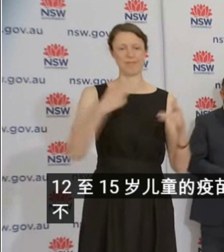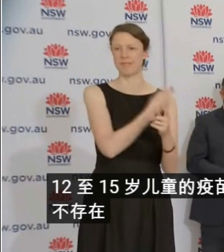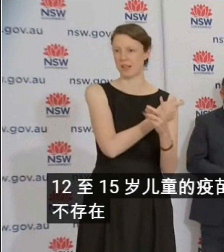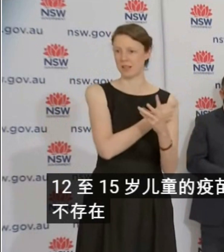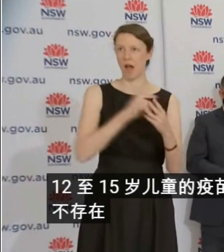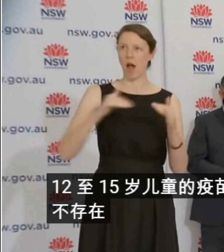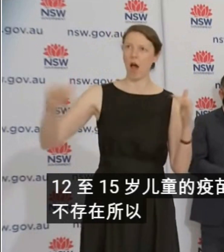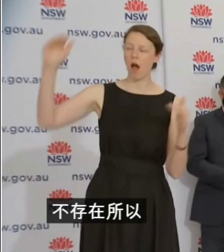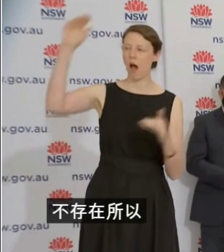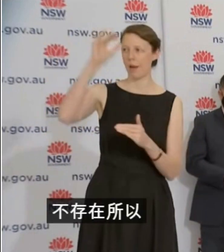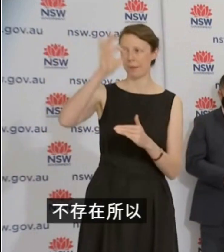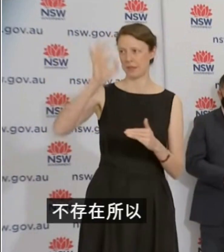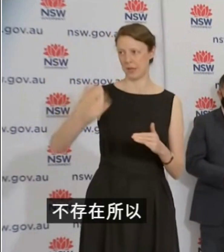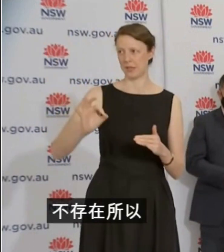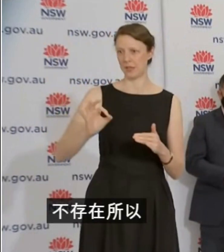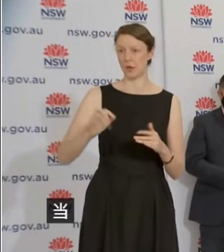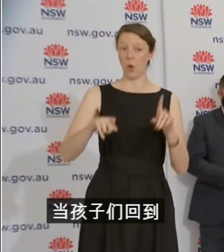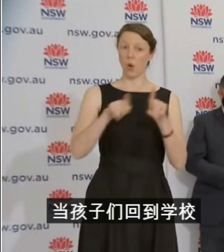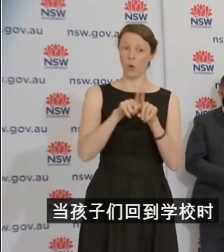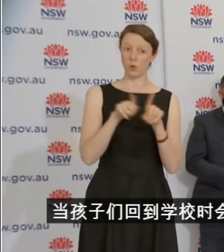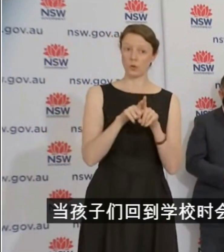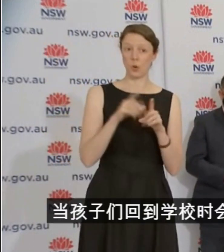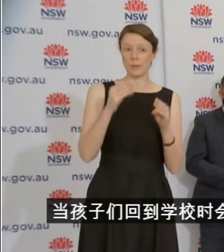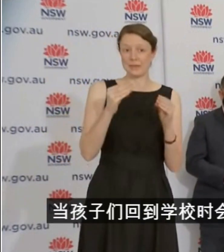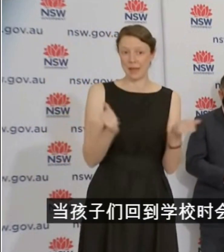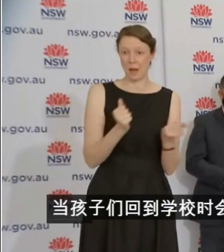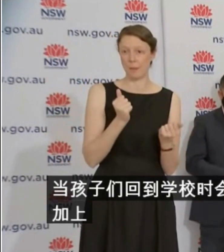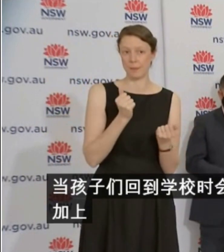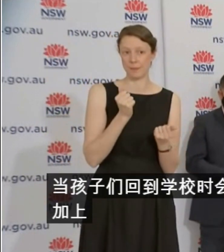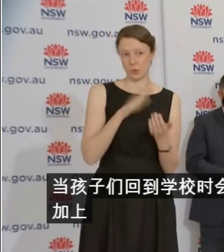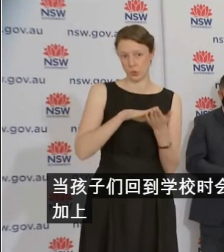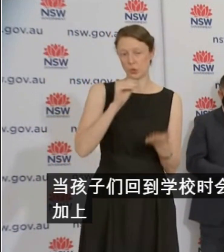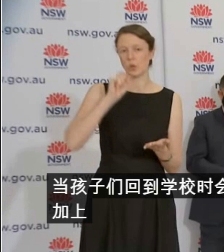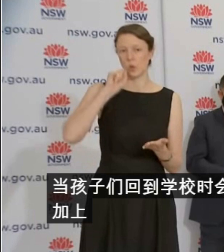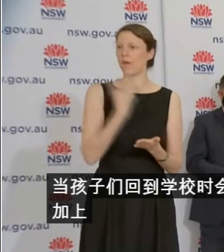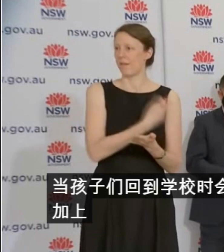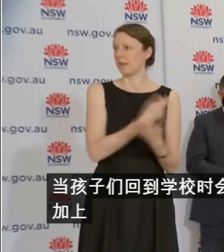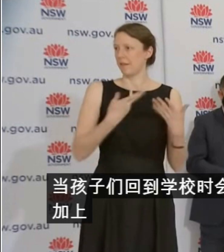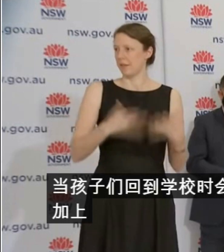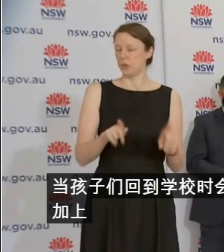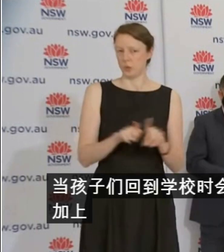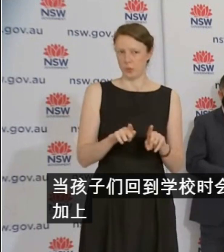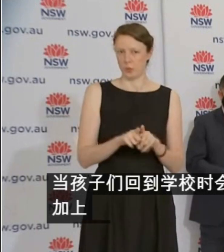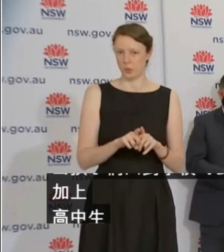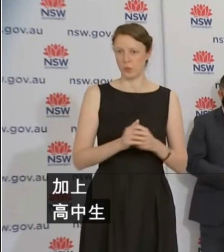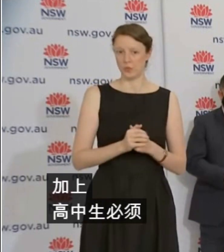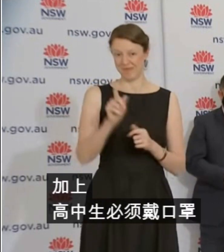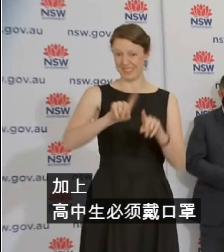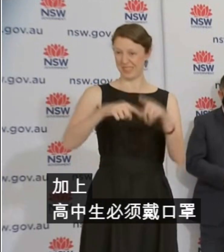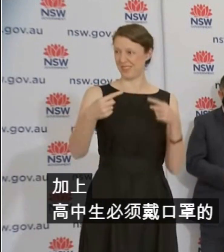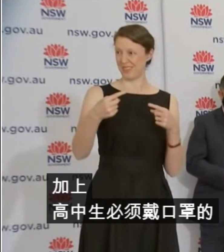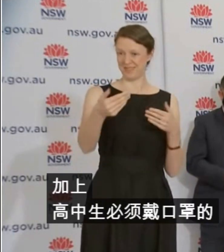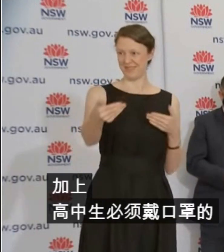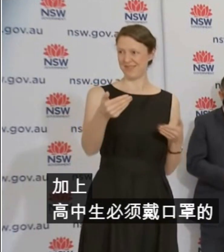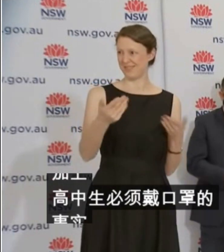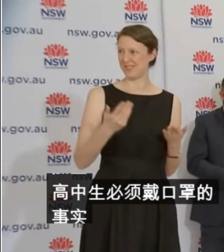15-year-olds, which currently don't exist. So there's a number of things that will be different by the time children go back to school, plus the fact that high school students will be required to